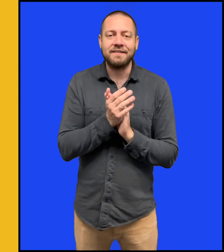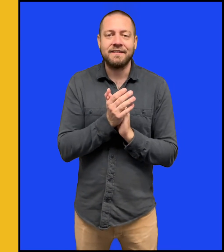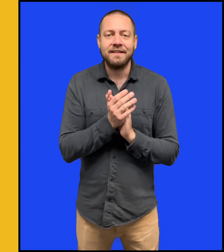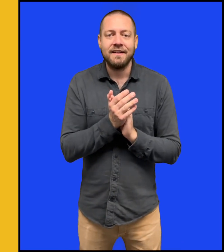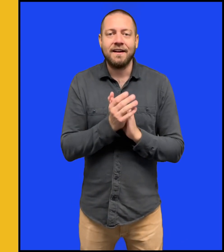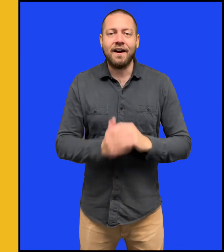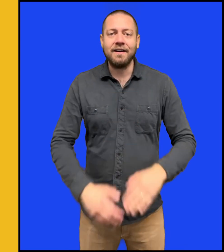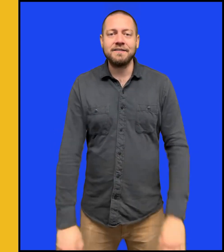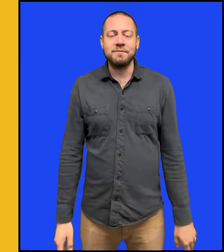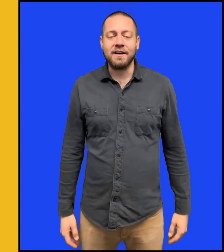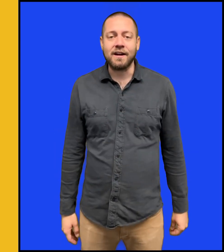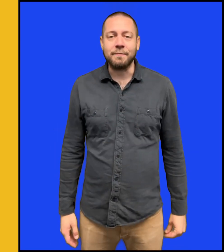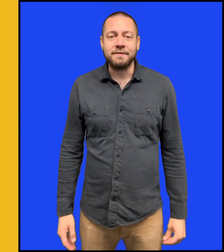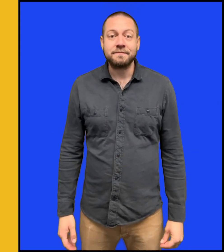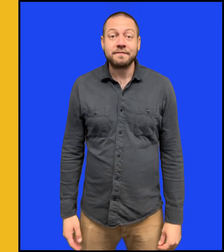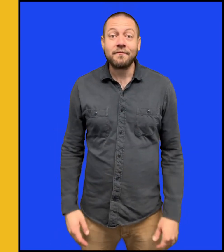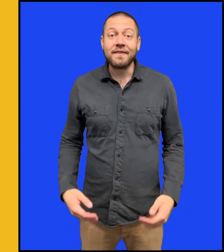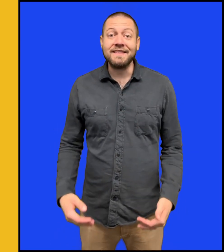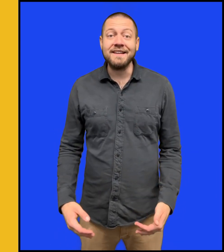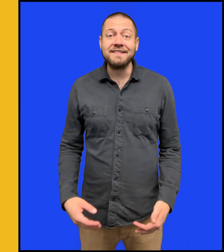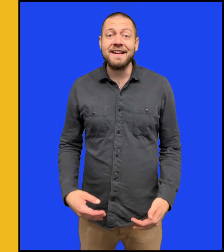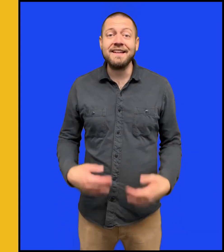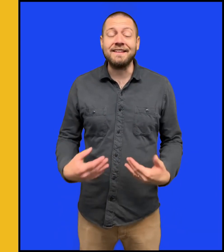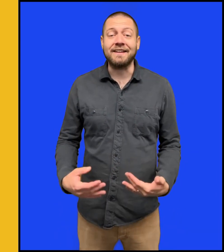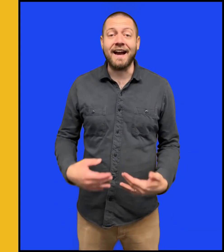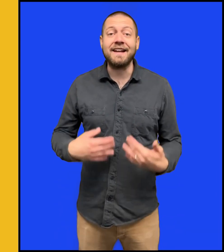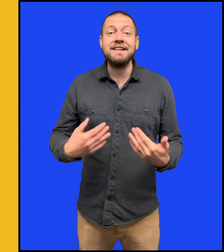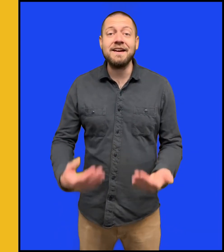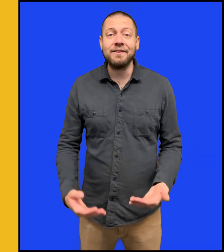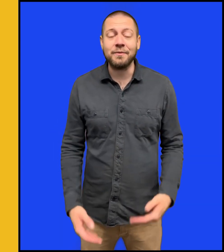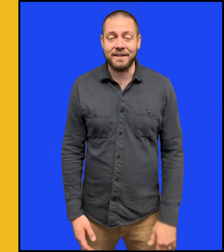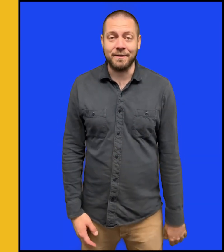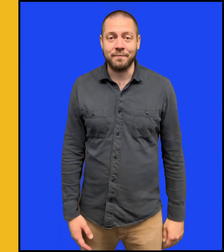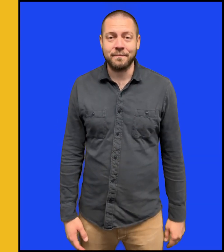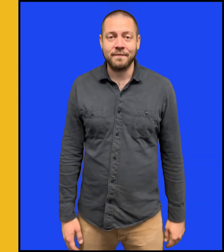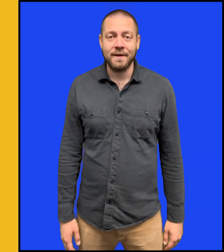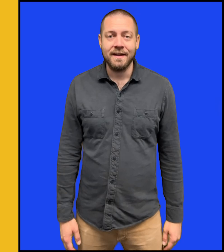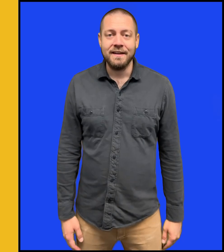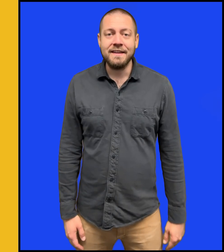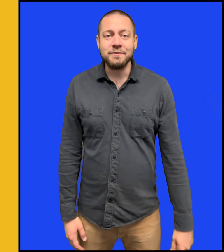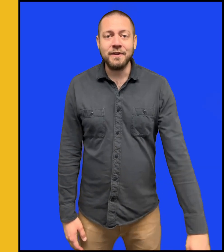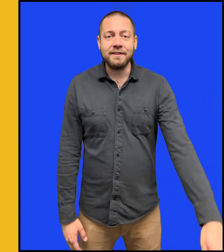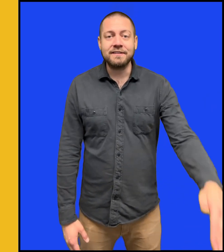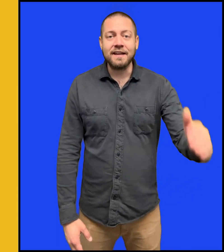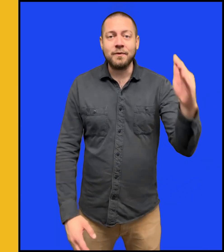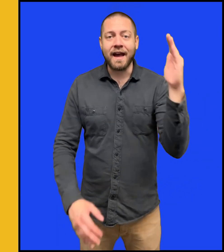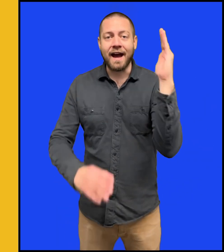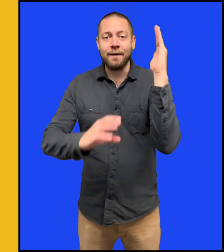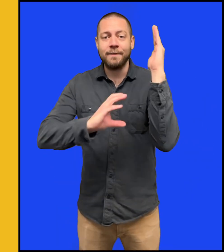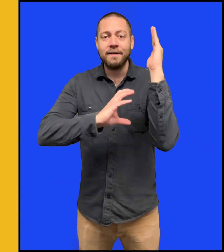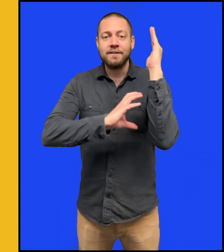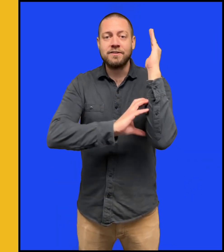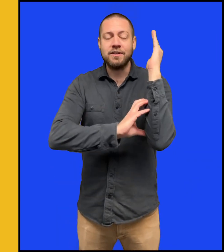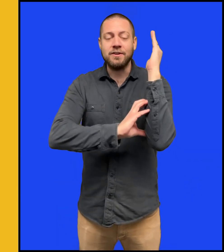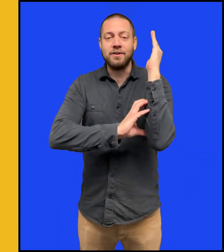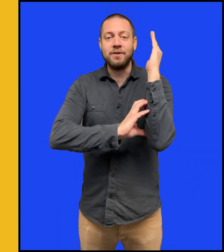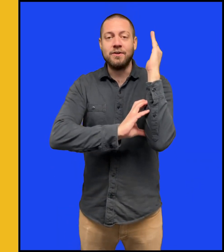ta. Awesome job. Let's take a look at another rhythm. This one looks like we